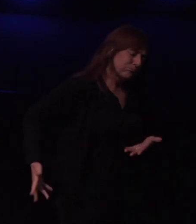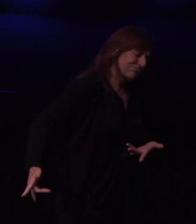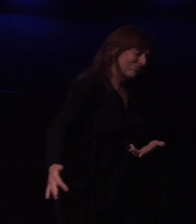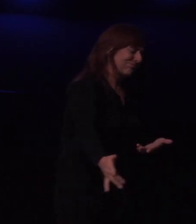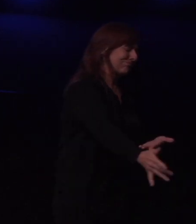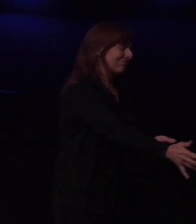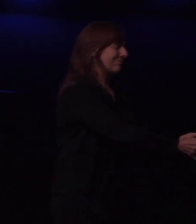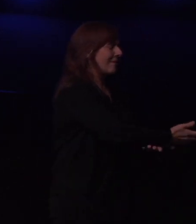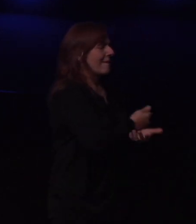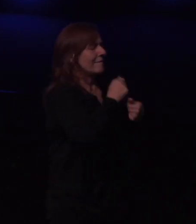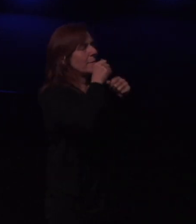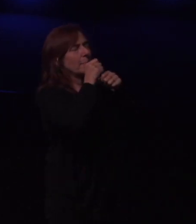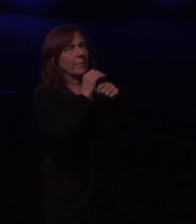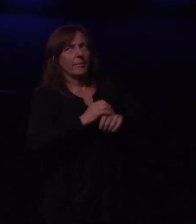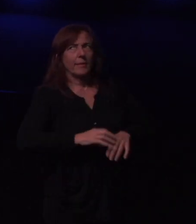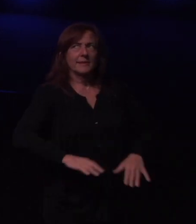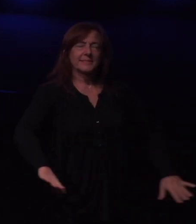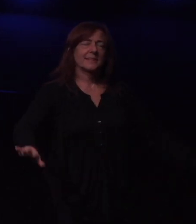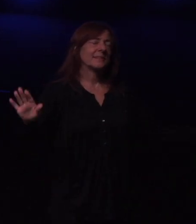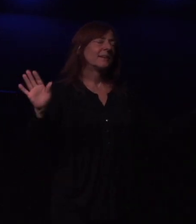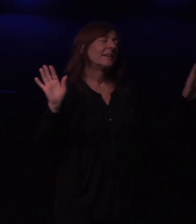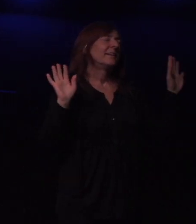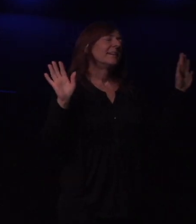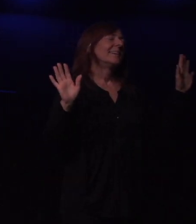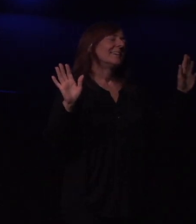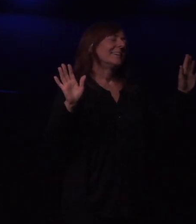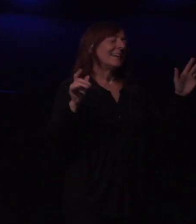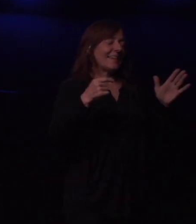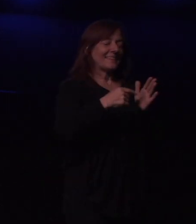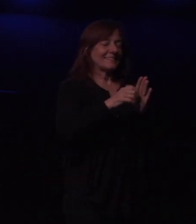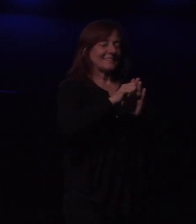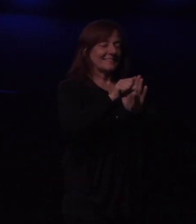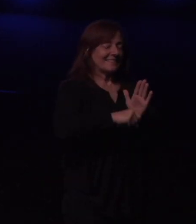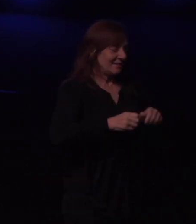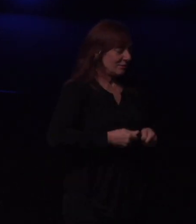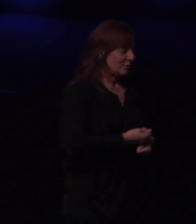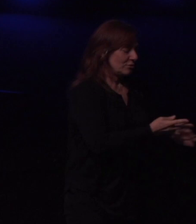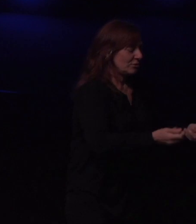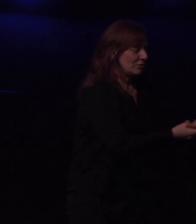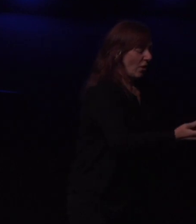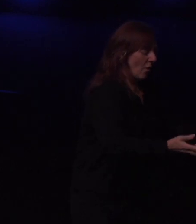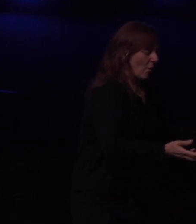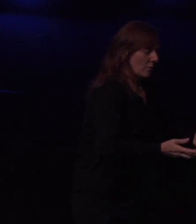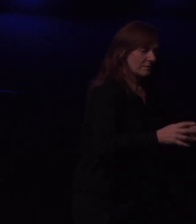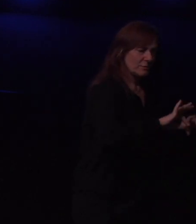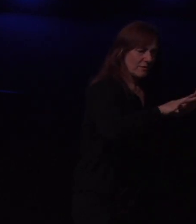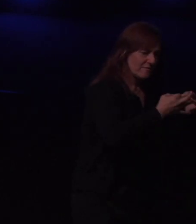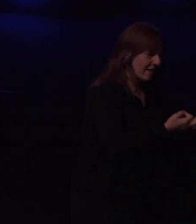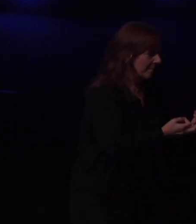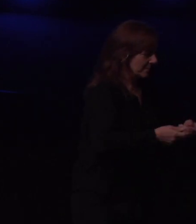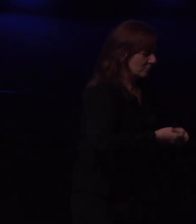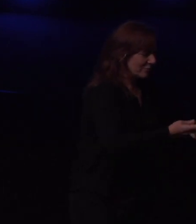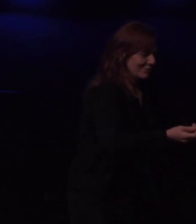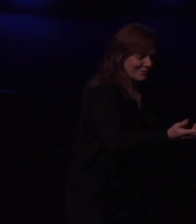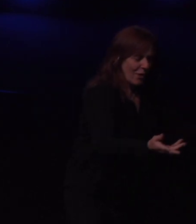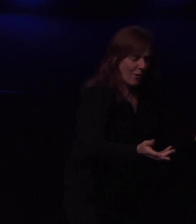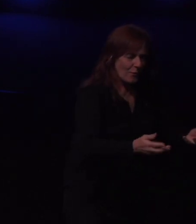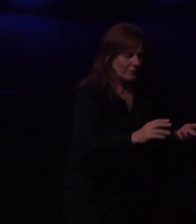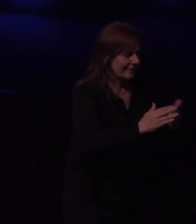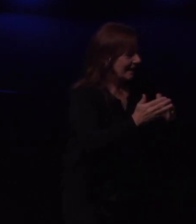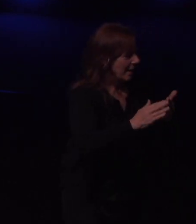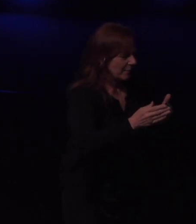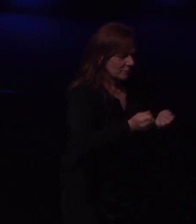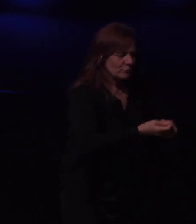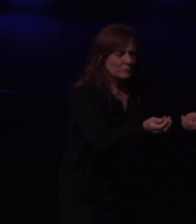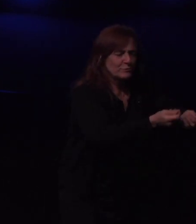harvest of blessing. This is a season for us to sow into our family, to start to sow into our neighborhood